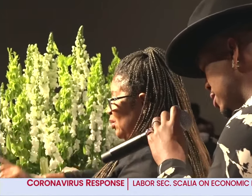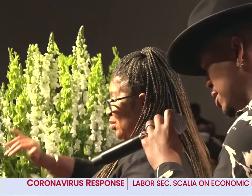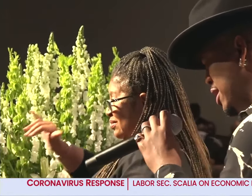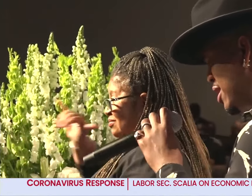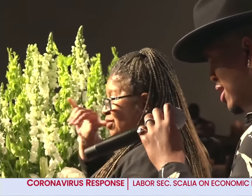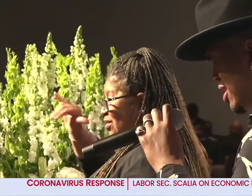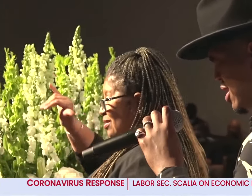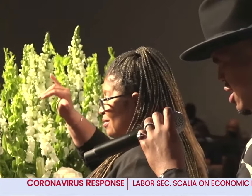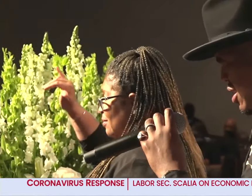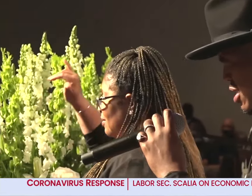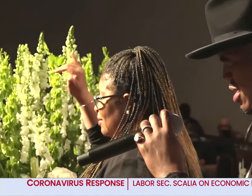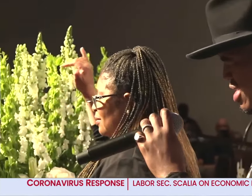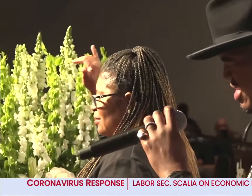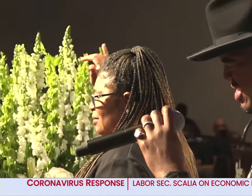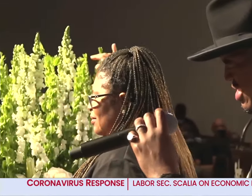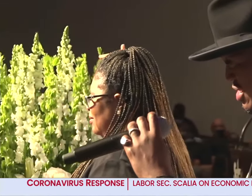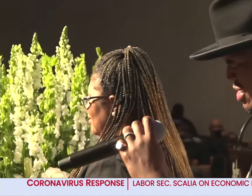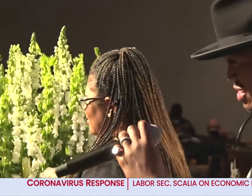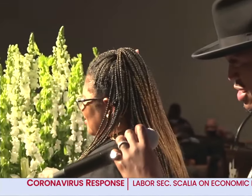yesterday.